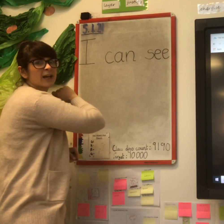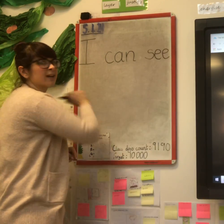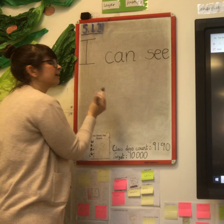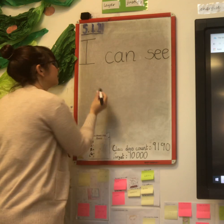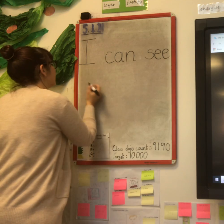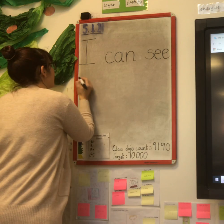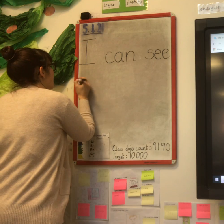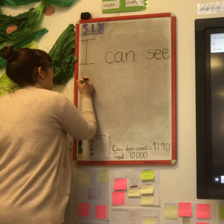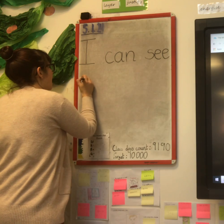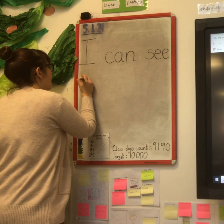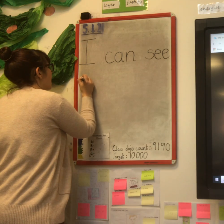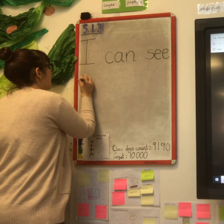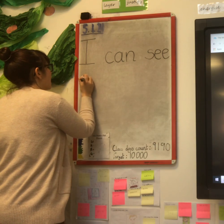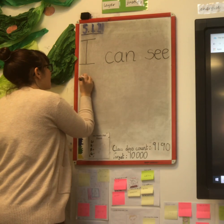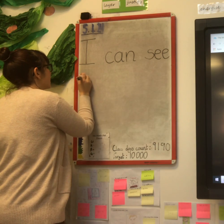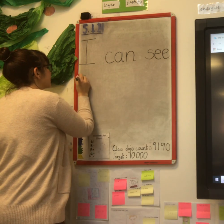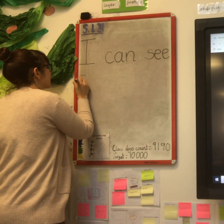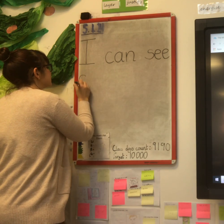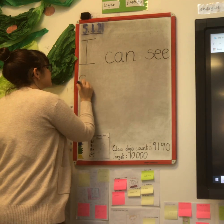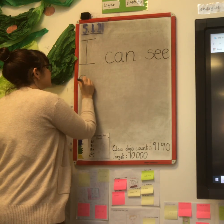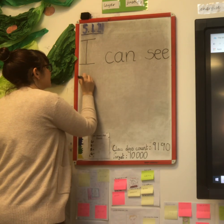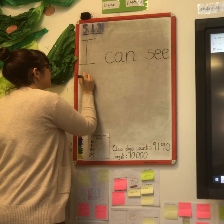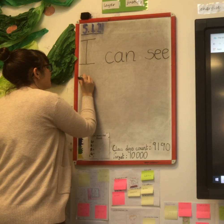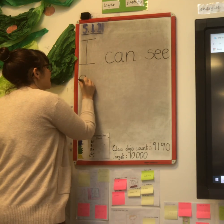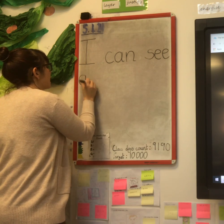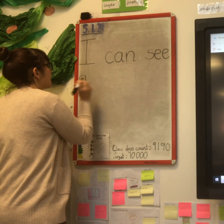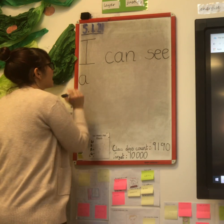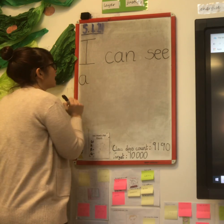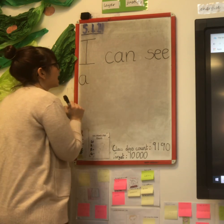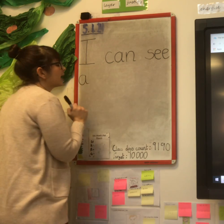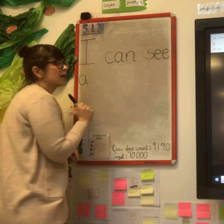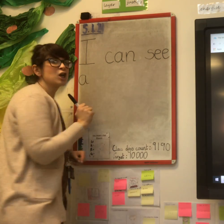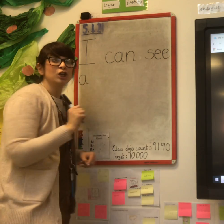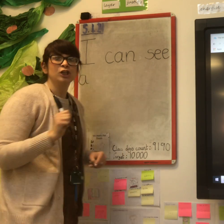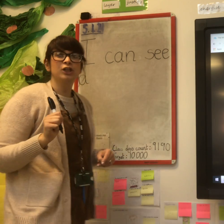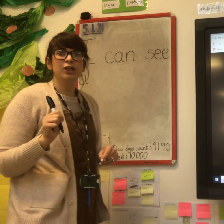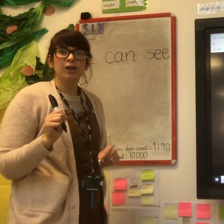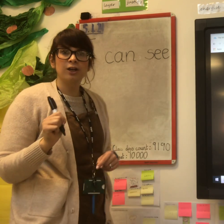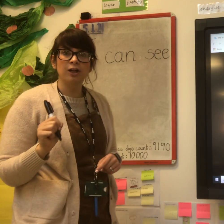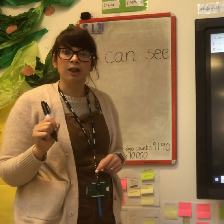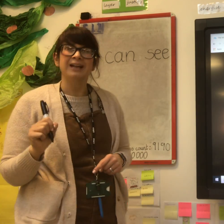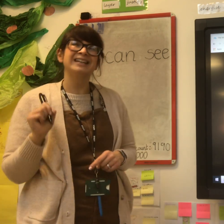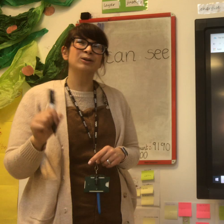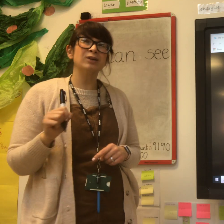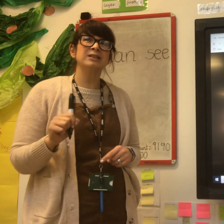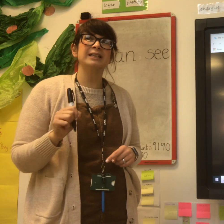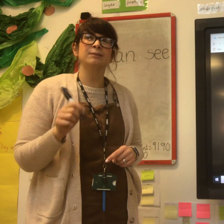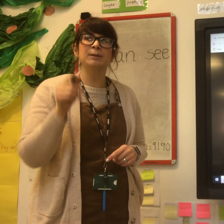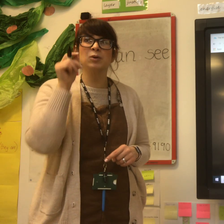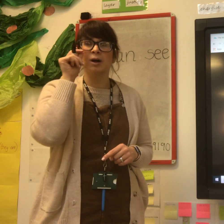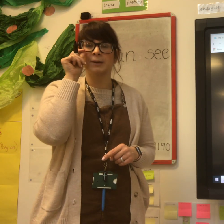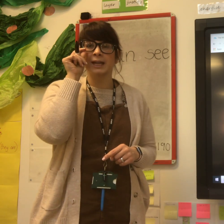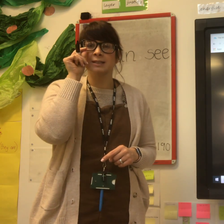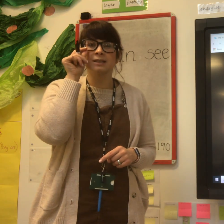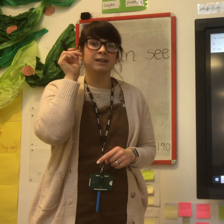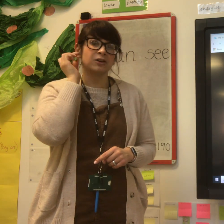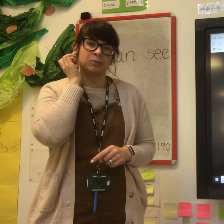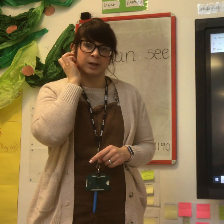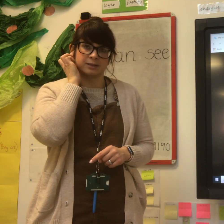I? I can see a girl. Now, girl's a little bit more complicated than the other words that